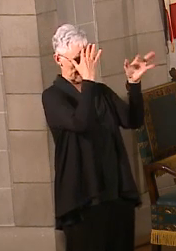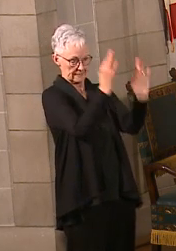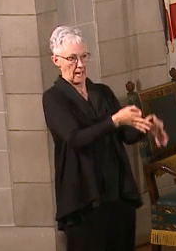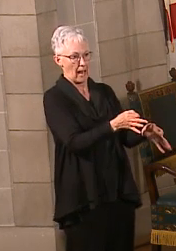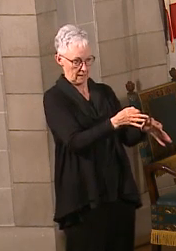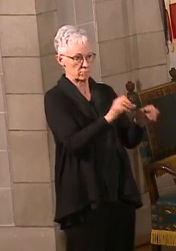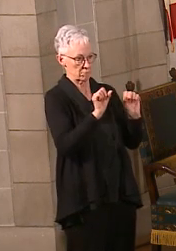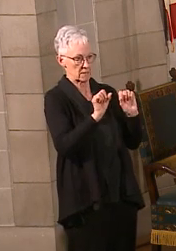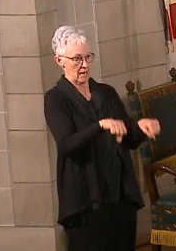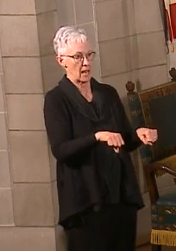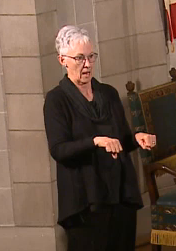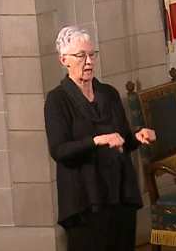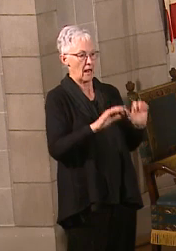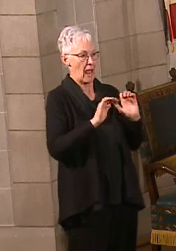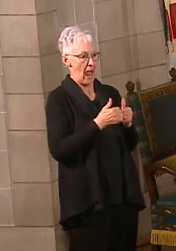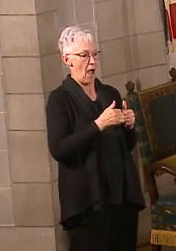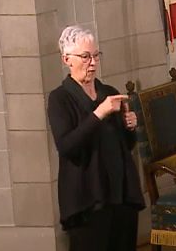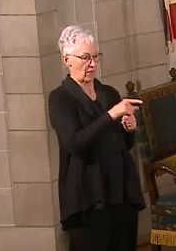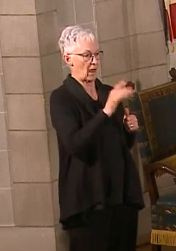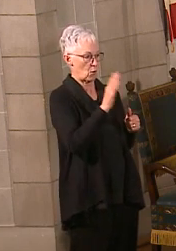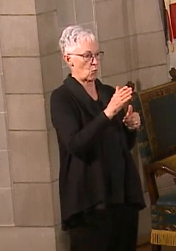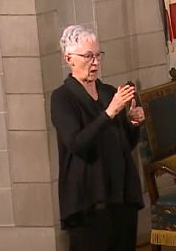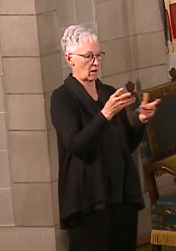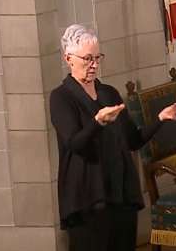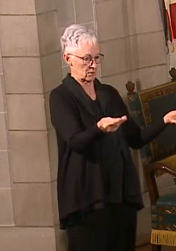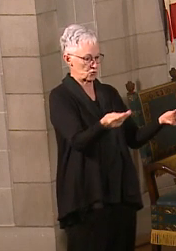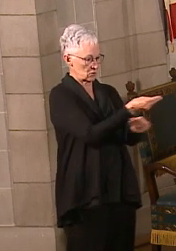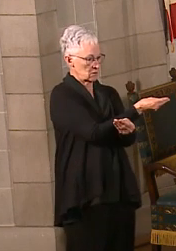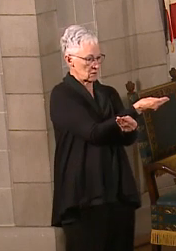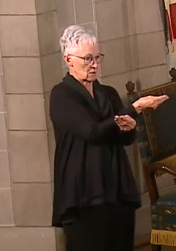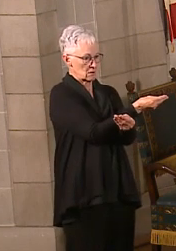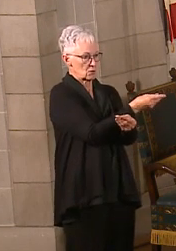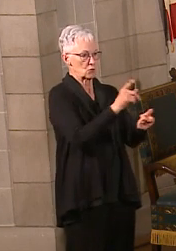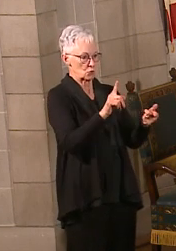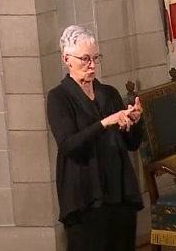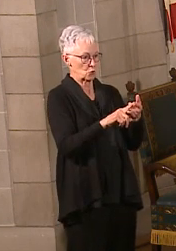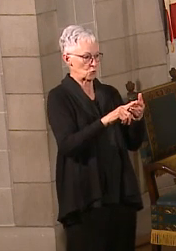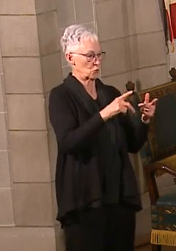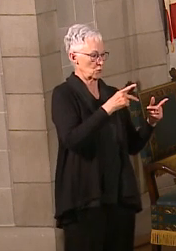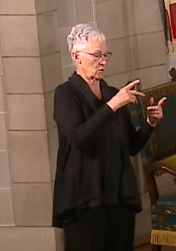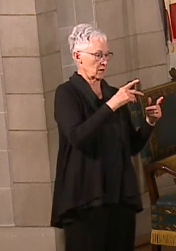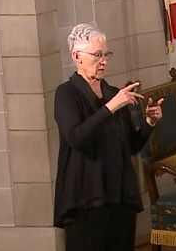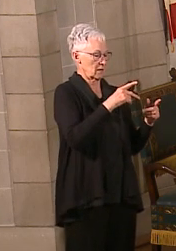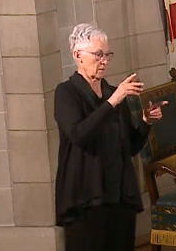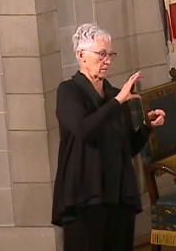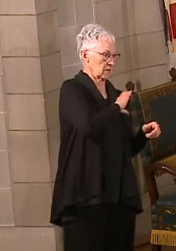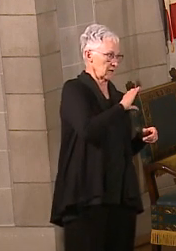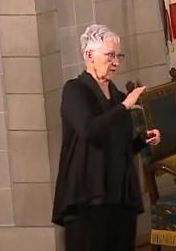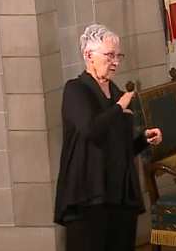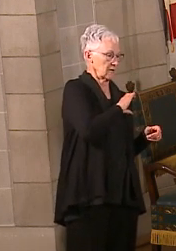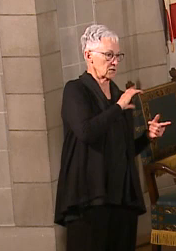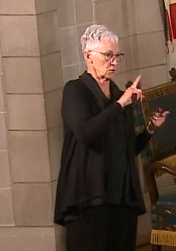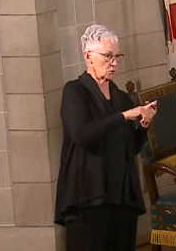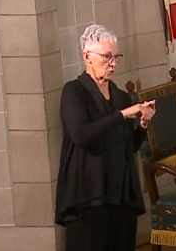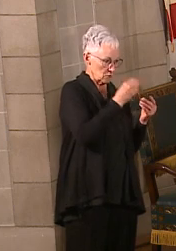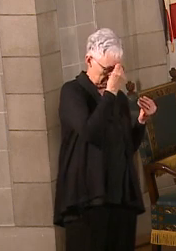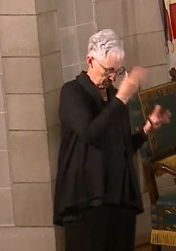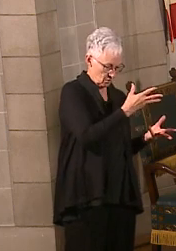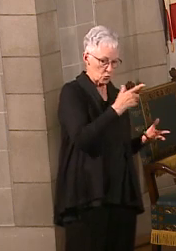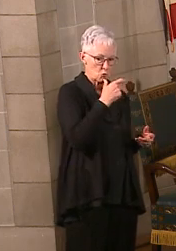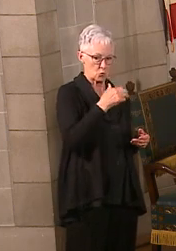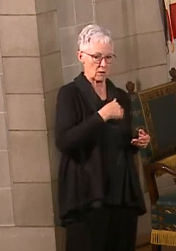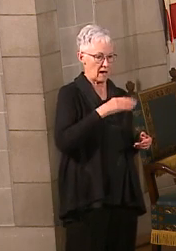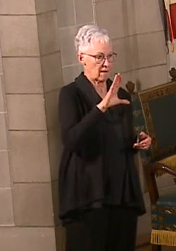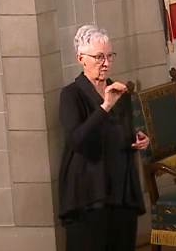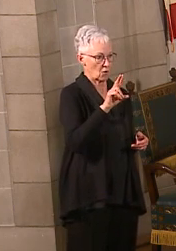be distributed, how it will be distributed. That's really up to the local public health department to work with law enforcement, bless you, Andrew, to